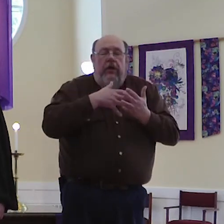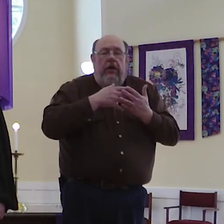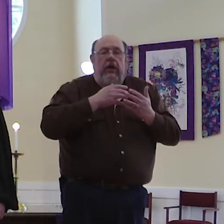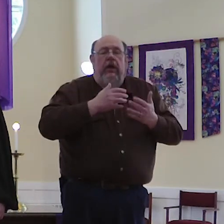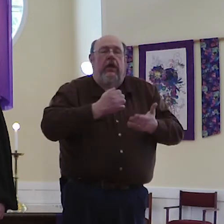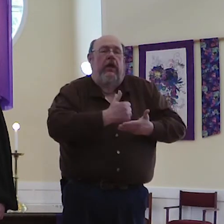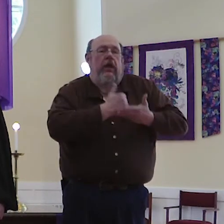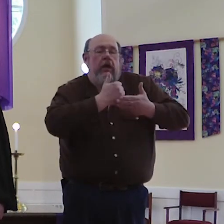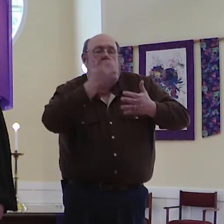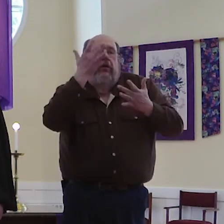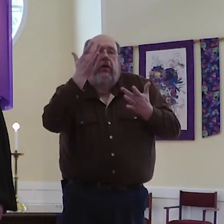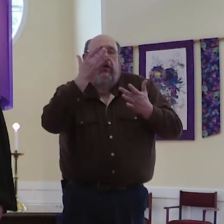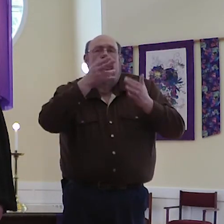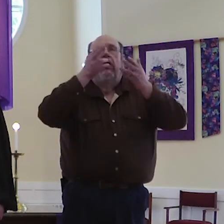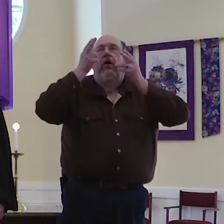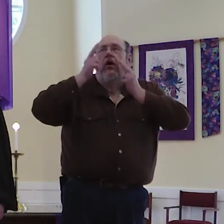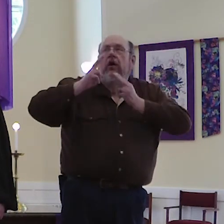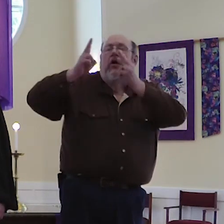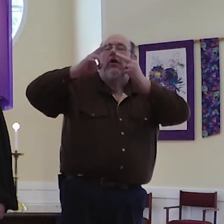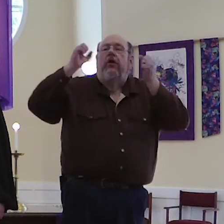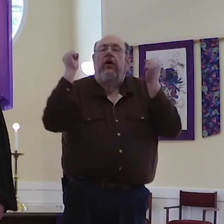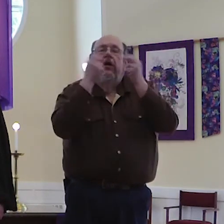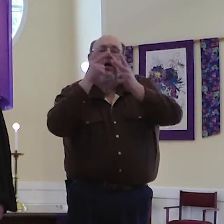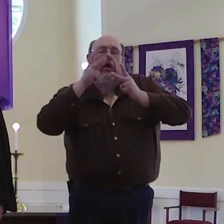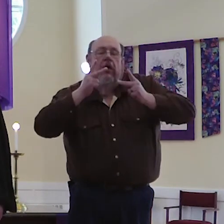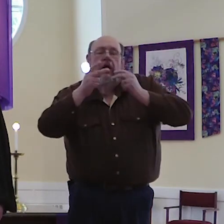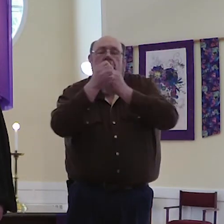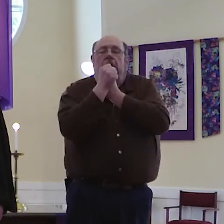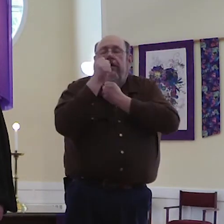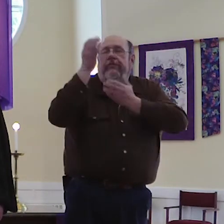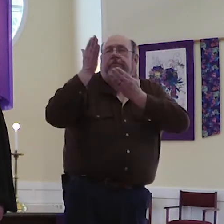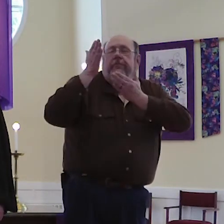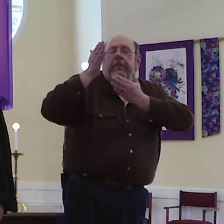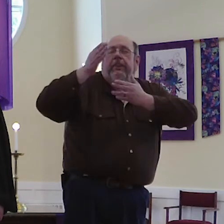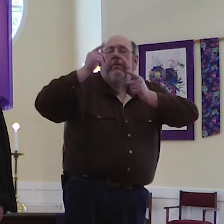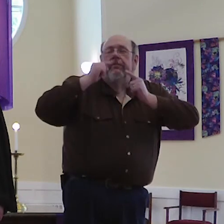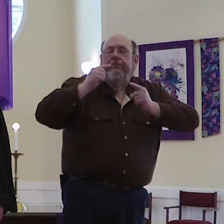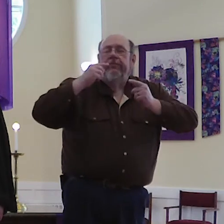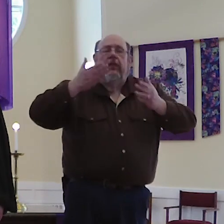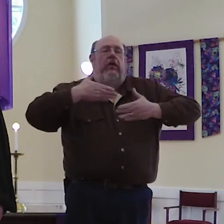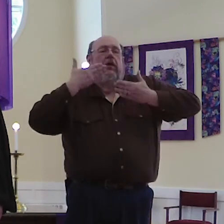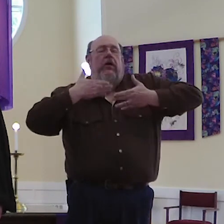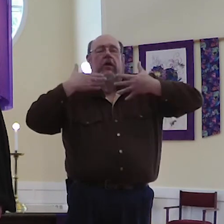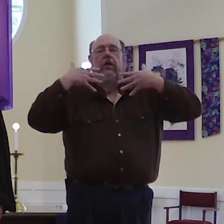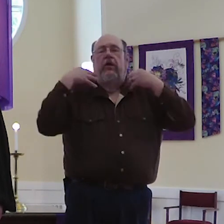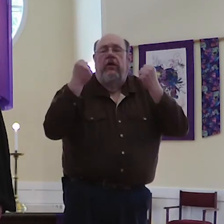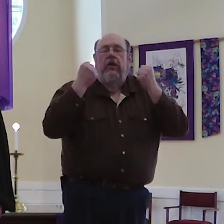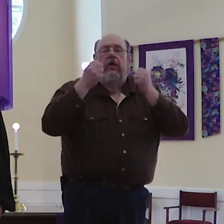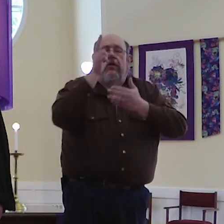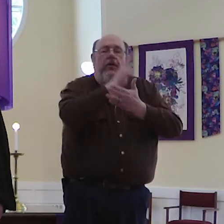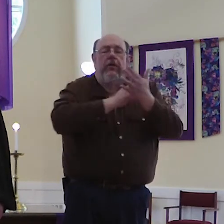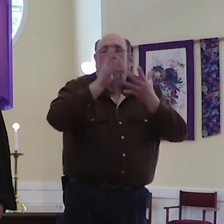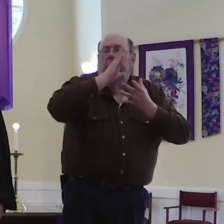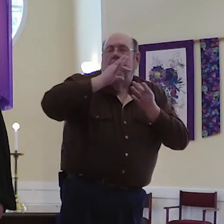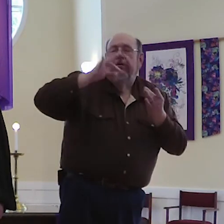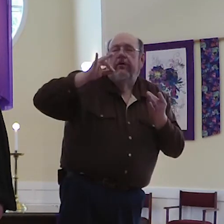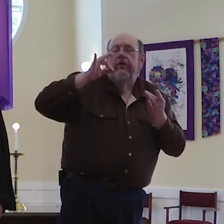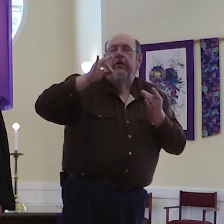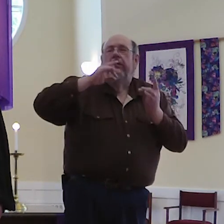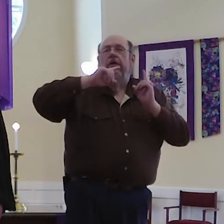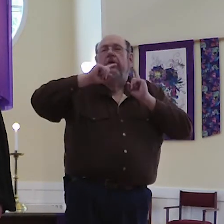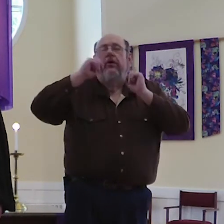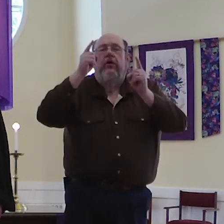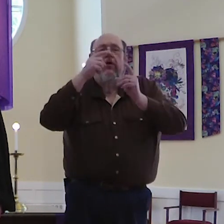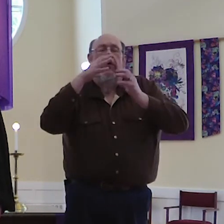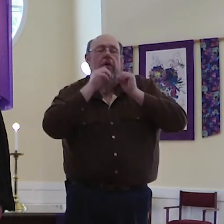afflicted. Honor all people. Love and serve the Lord your God, rejoicing in the power of the Holy Spirit. And as you go